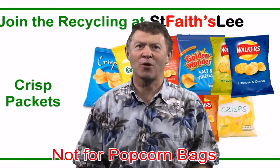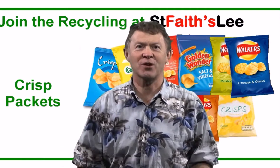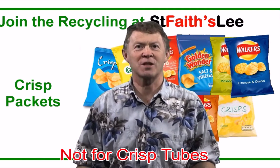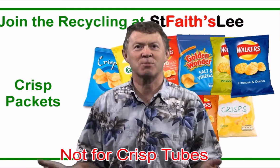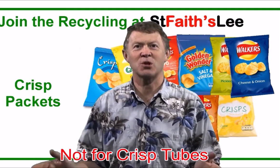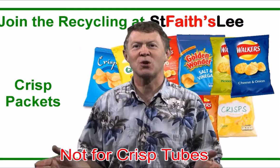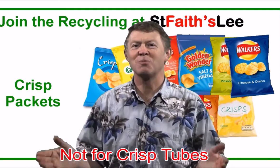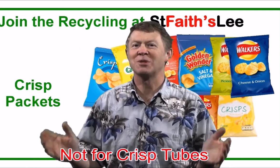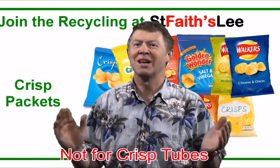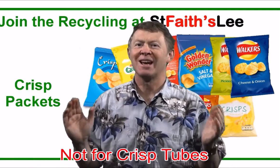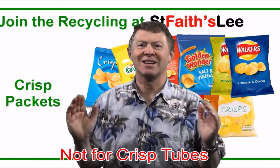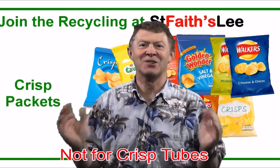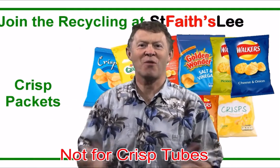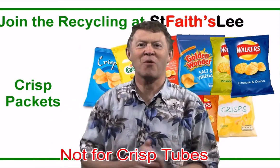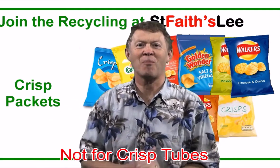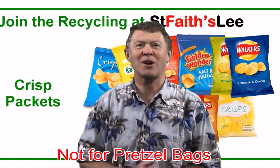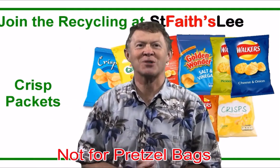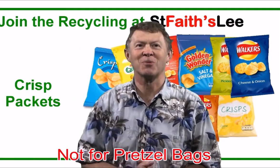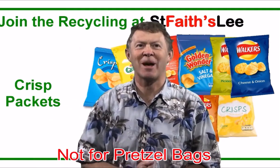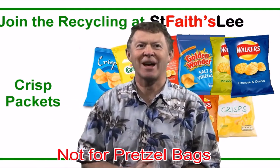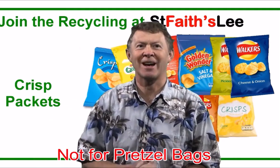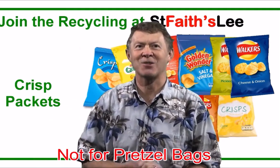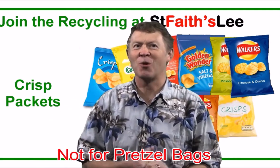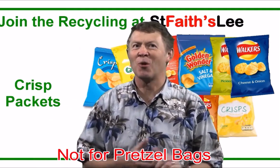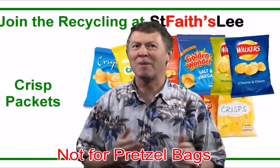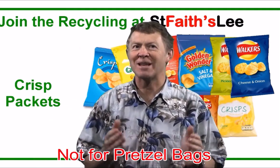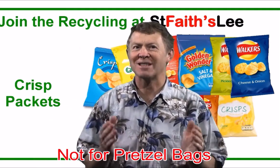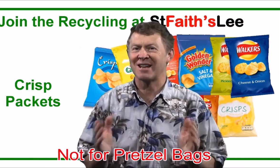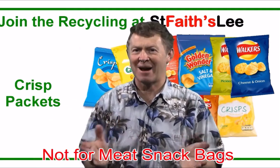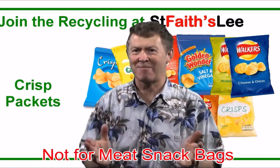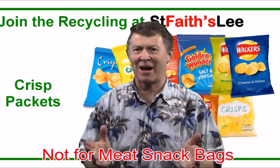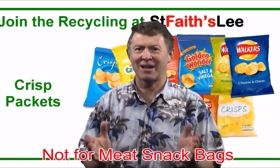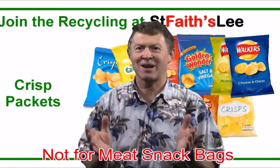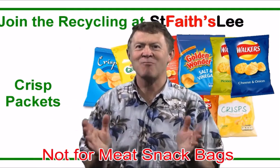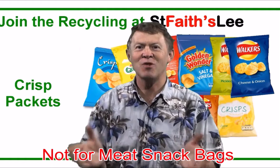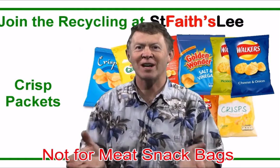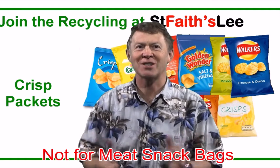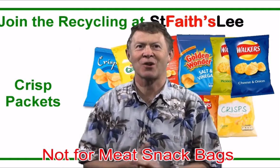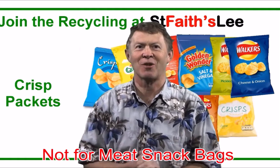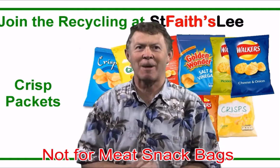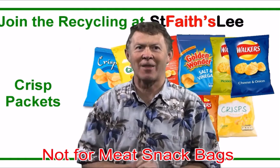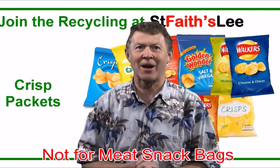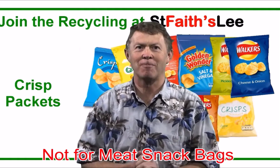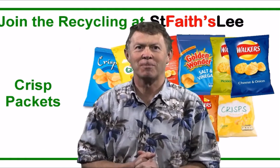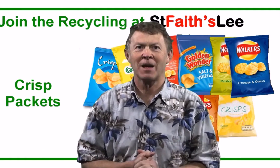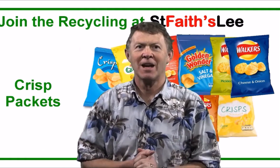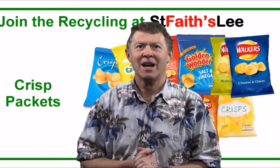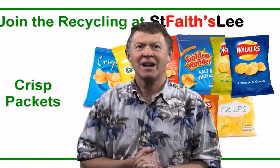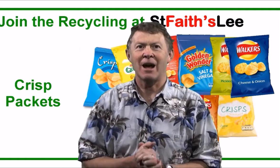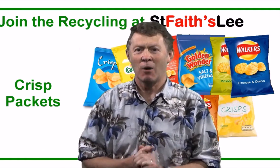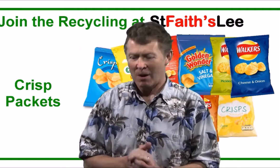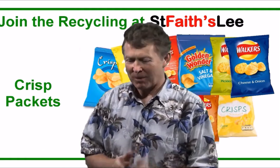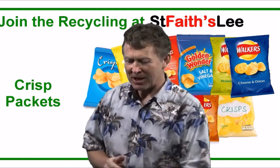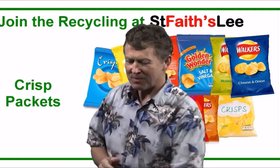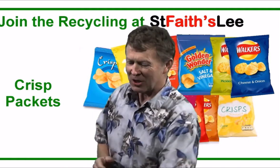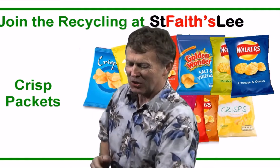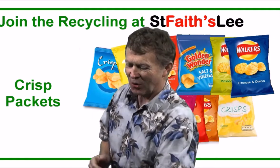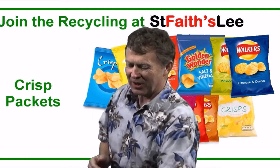crisp tubes, it's not for pretzel bags or meat snack bags. I'm really sorry about that. Now, please make sure that your